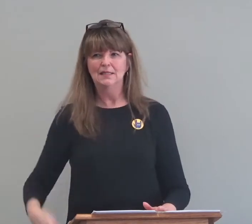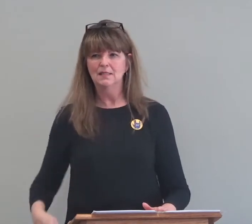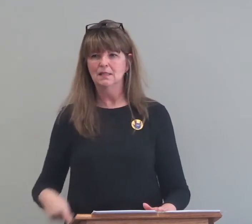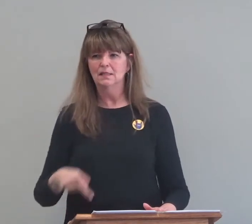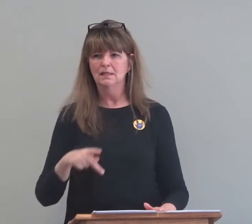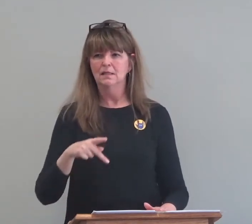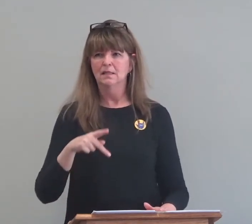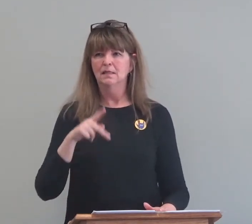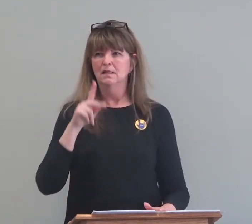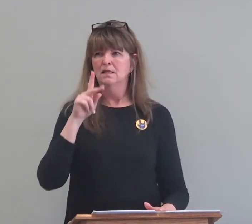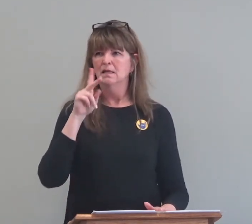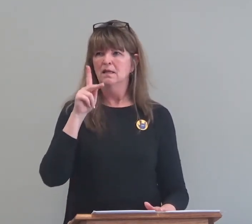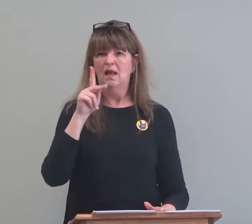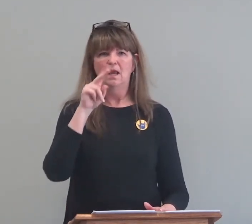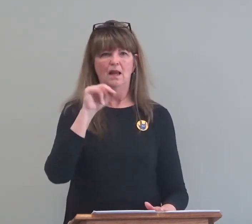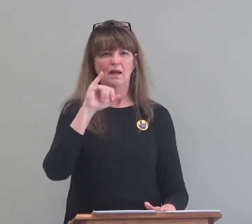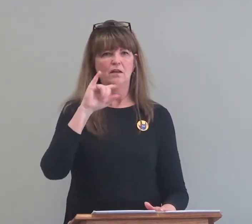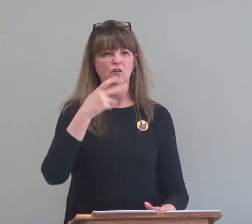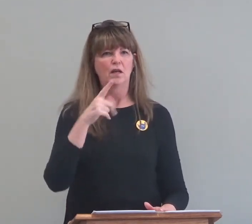How do you sign knight?